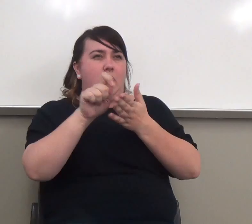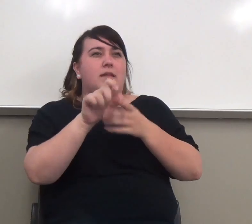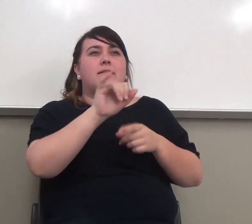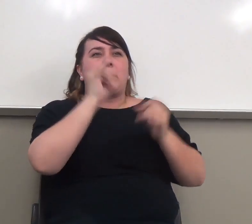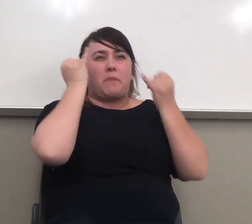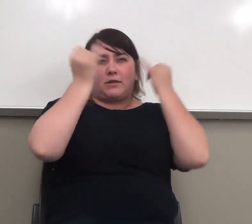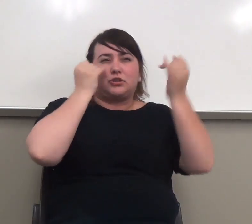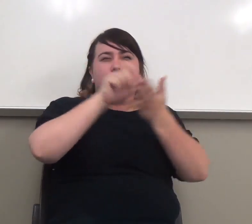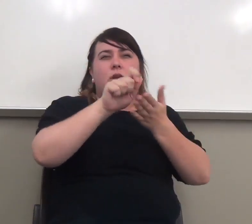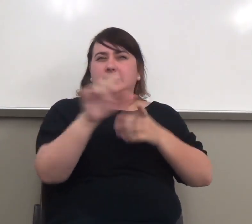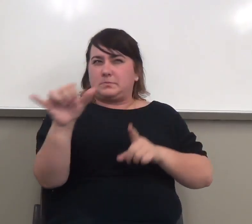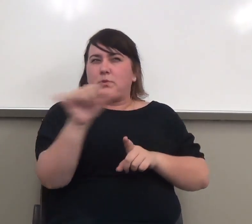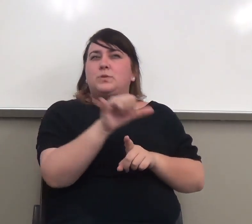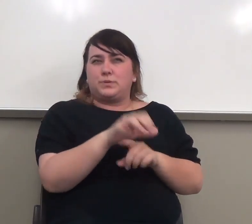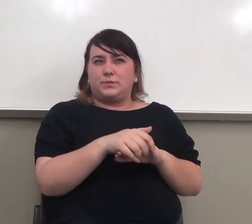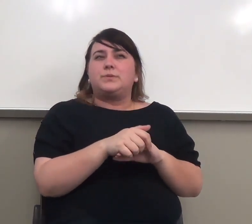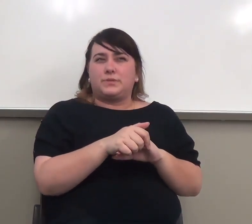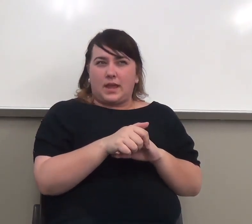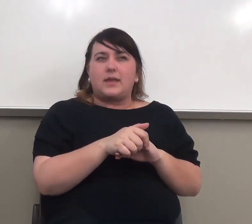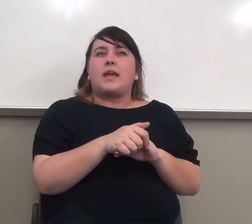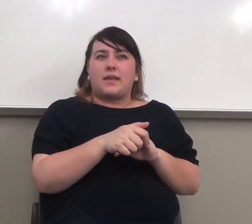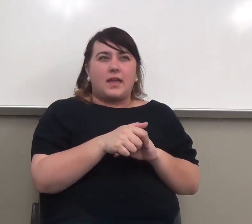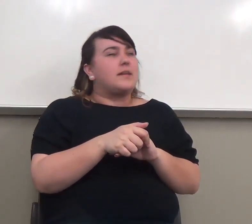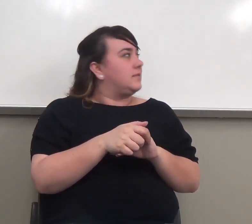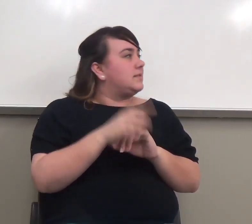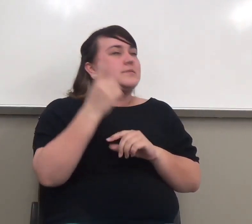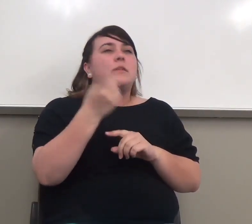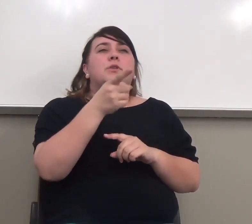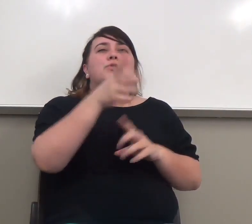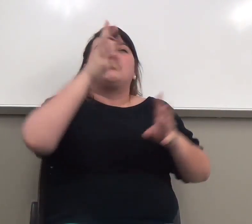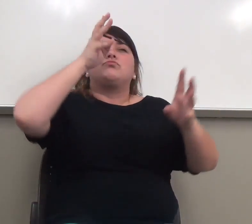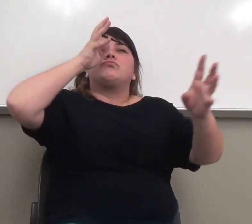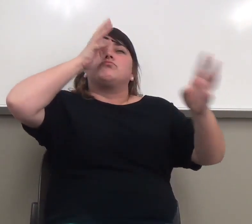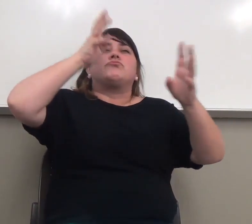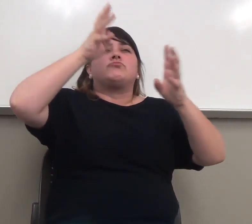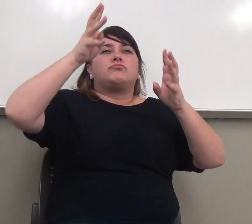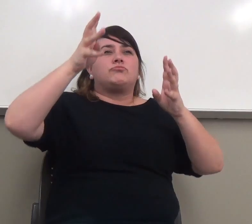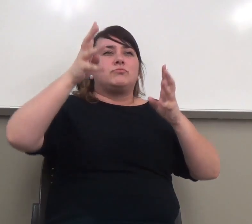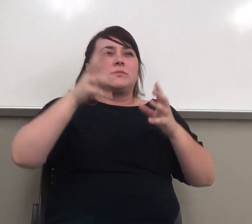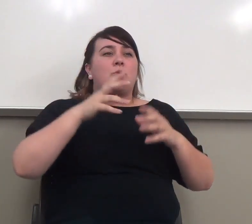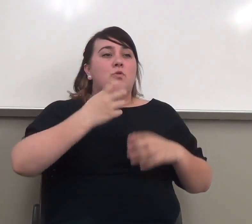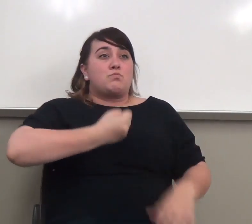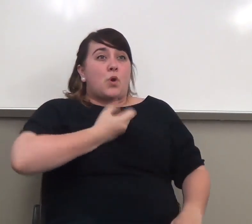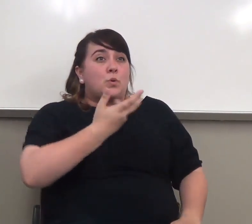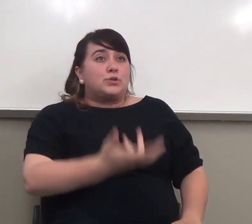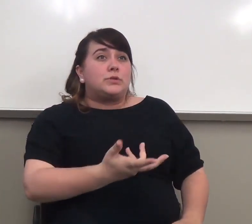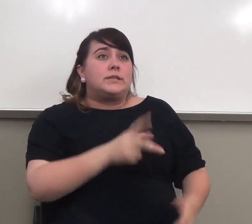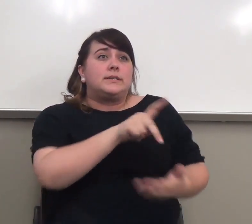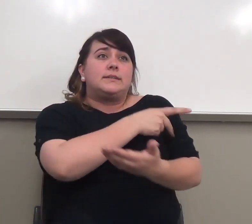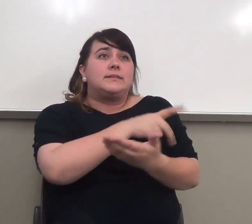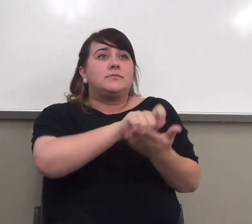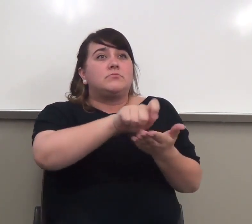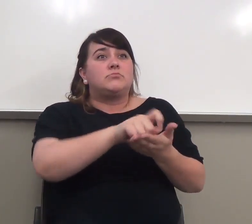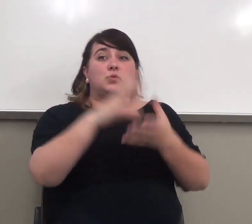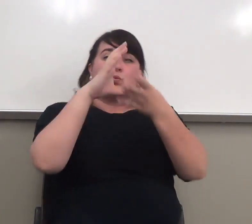What else? Like imaginary writing? Like Which? imaginary writing? Yes, I think that would come under